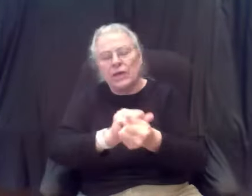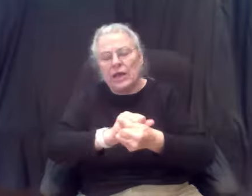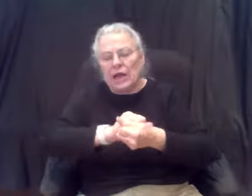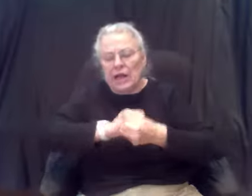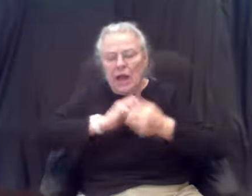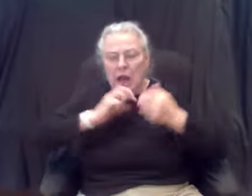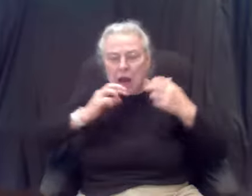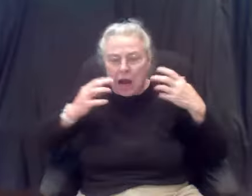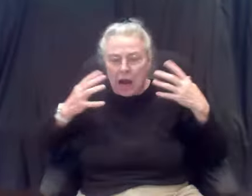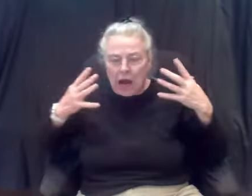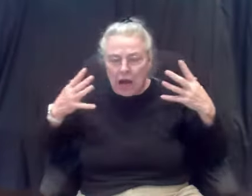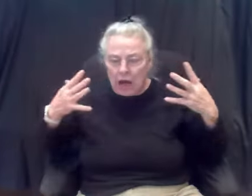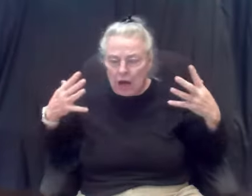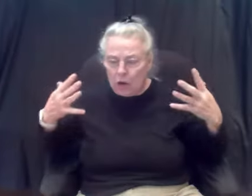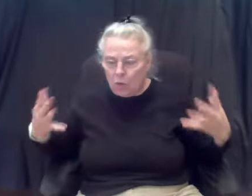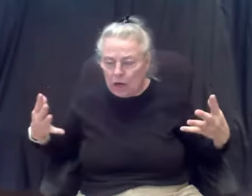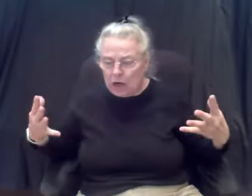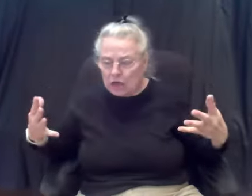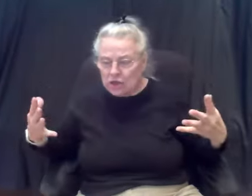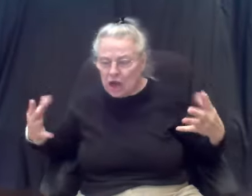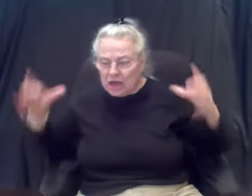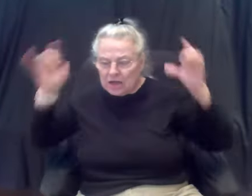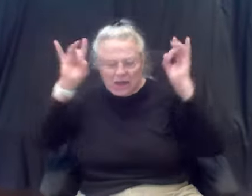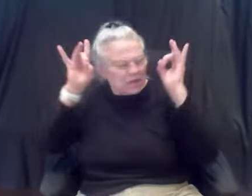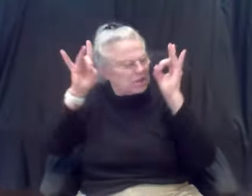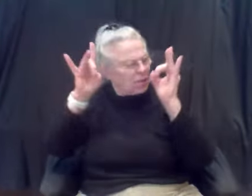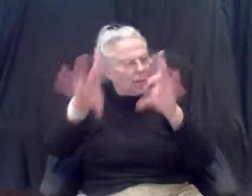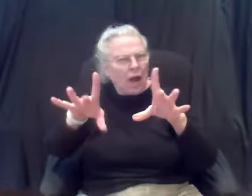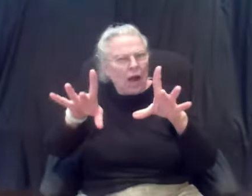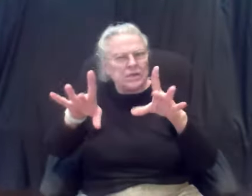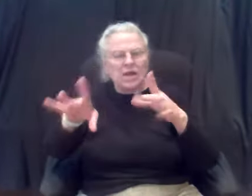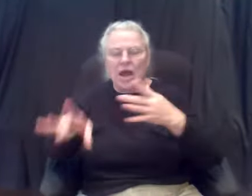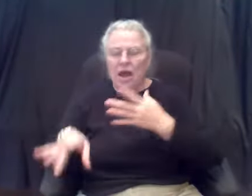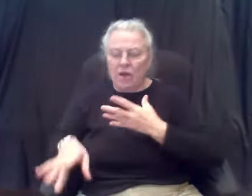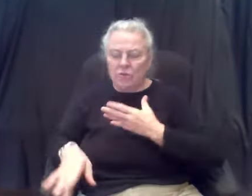Suffering, anguish, despised and